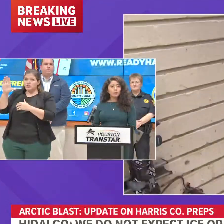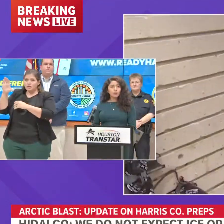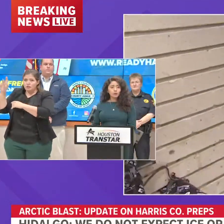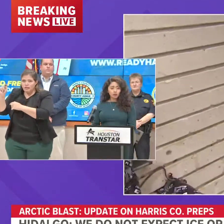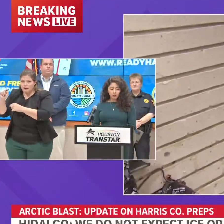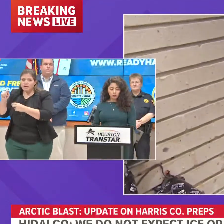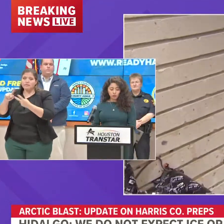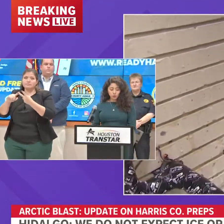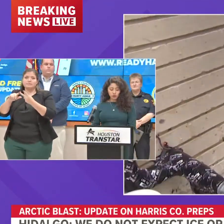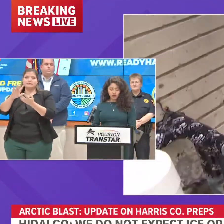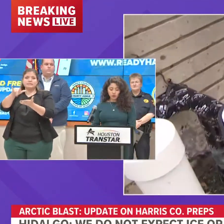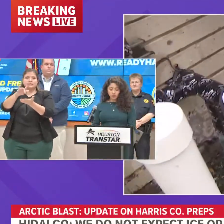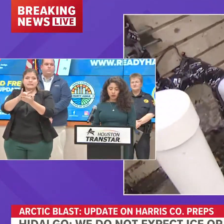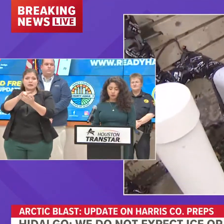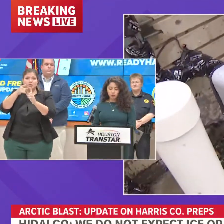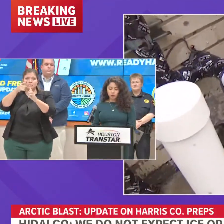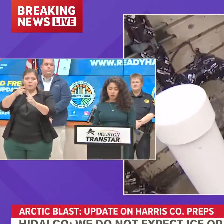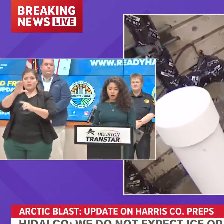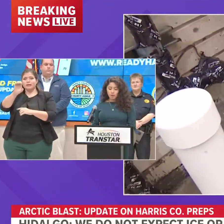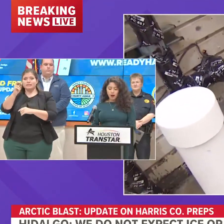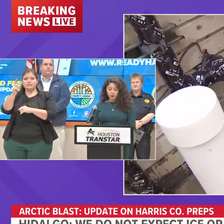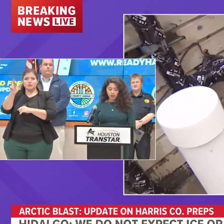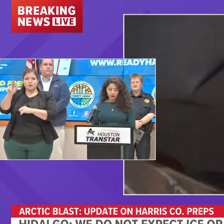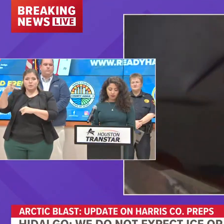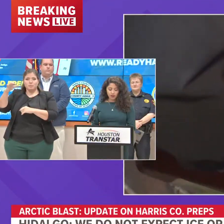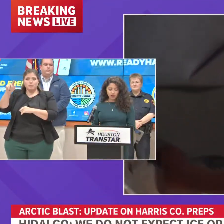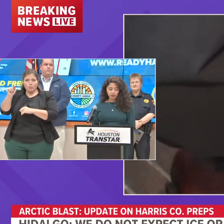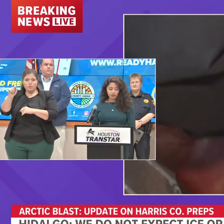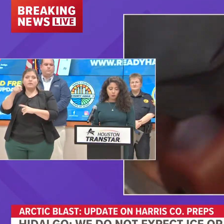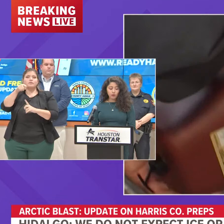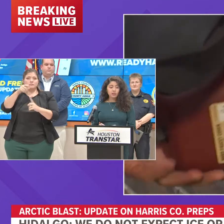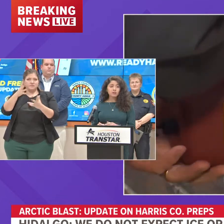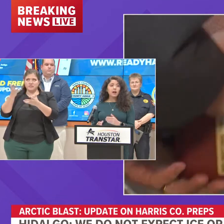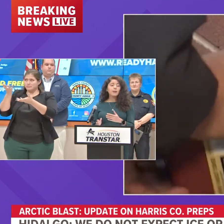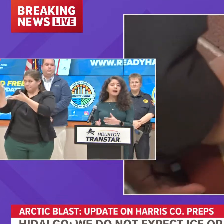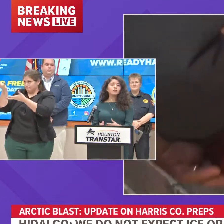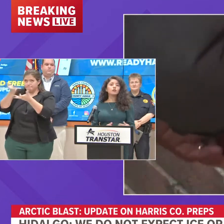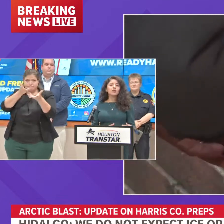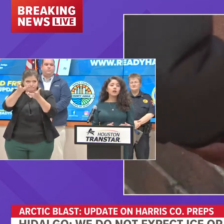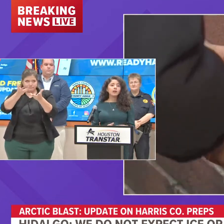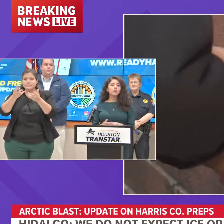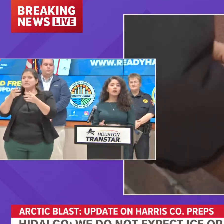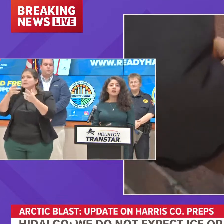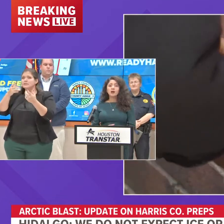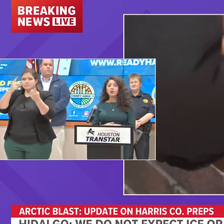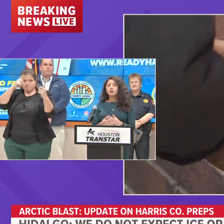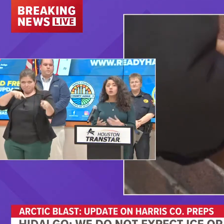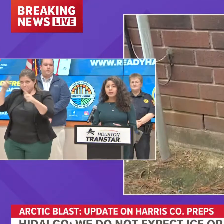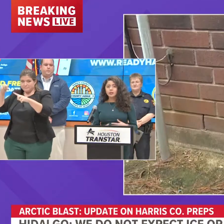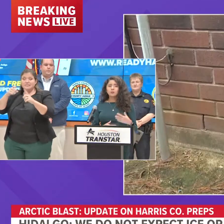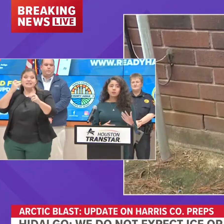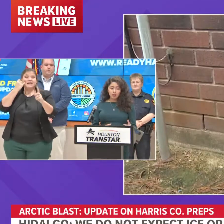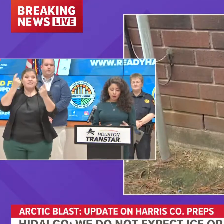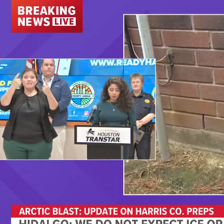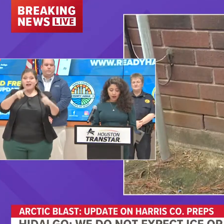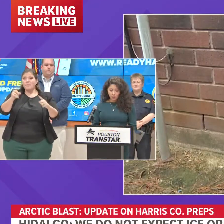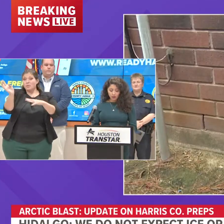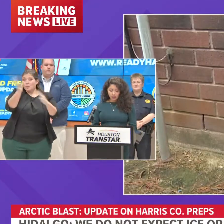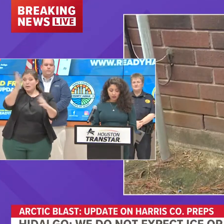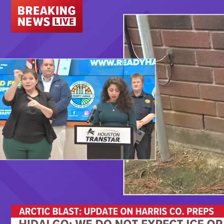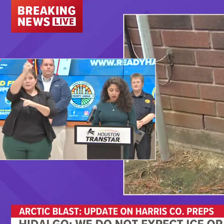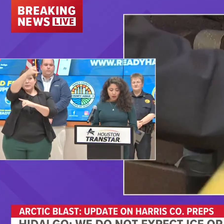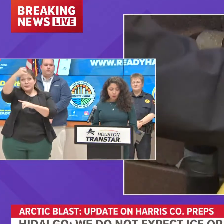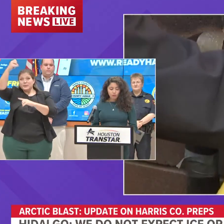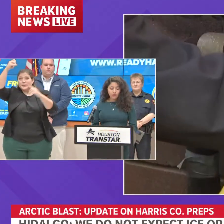with CenterPoint, who's assured us they'll be ready to restore power lines in case the winds that pass through the area bring down tree limbs and